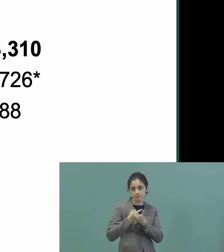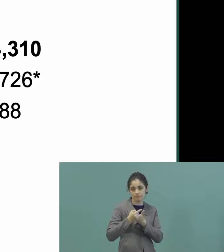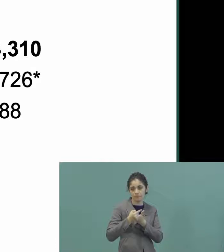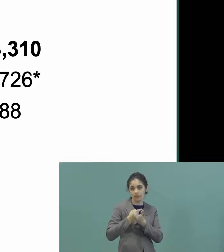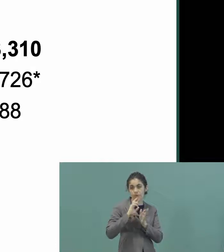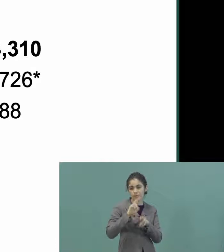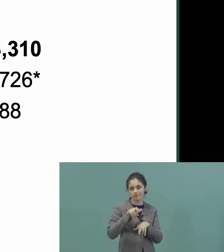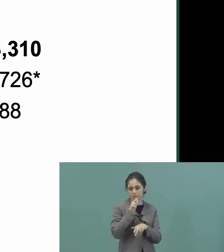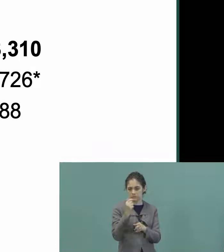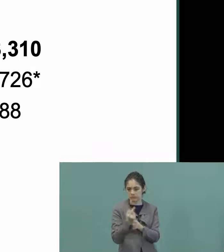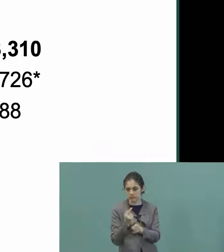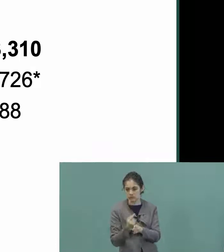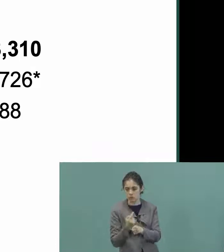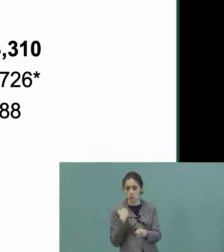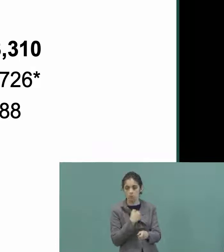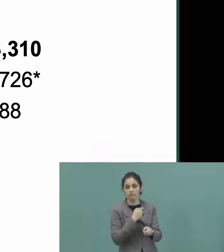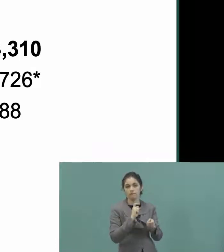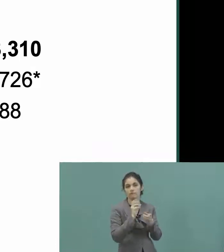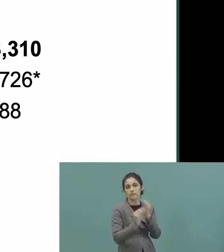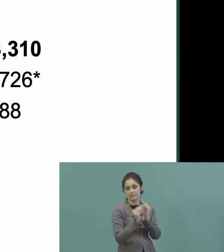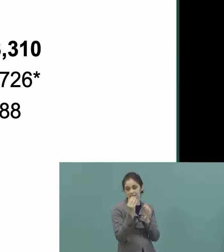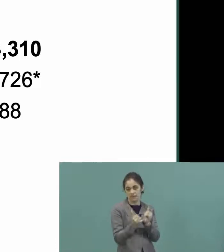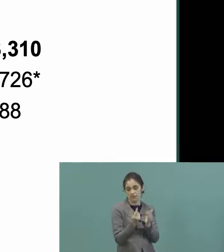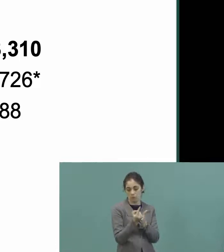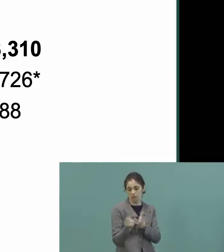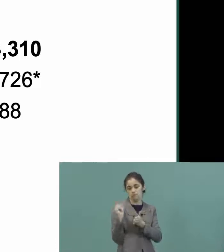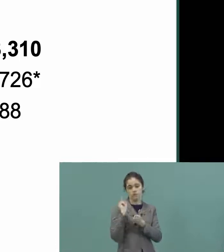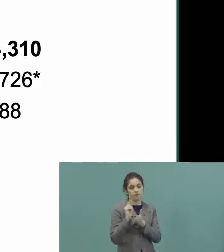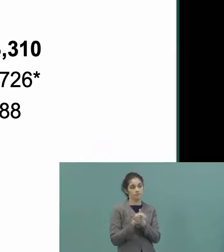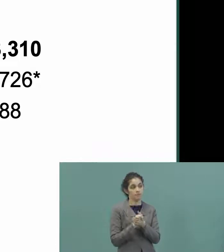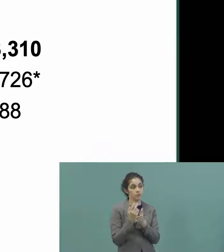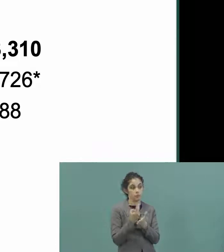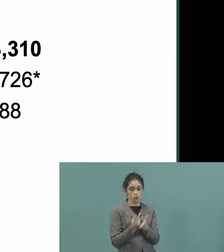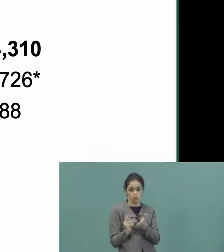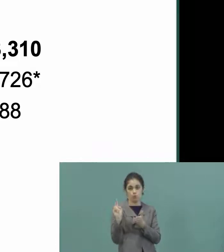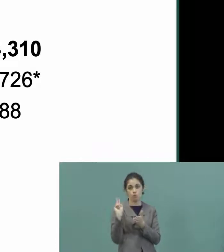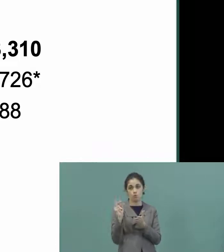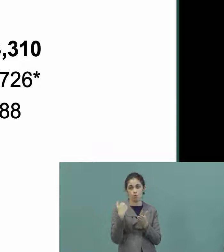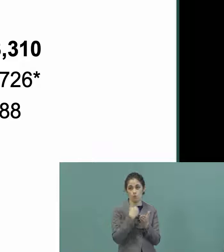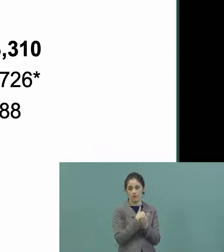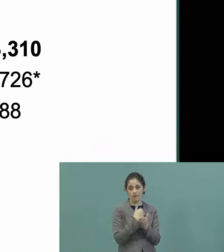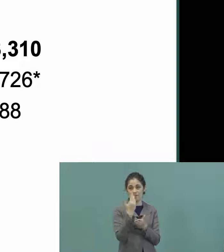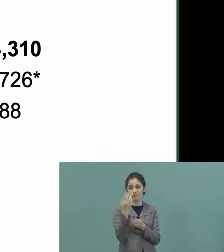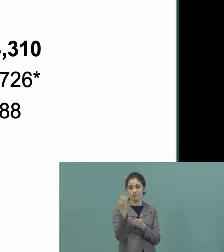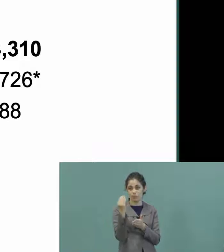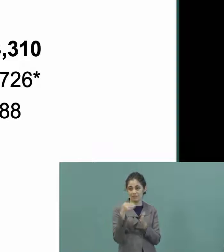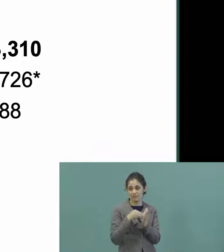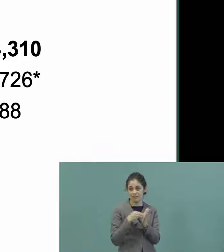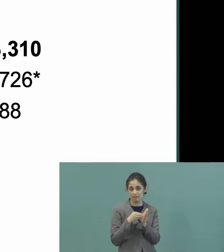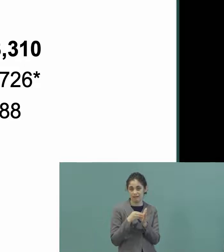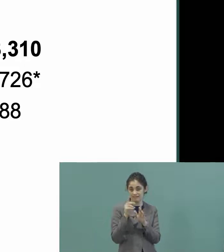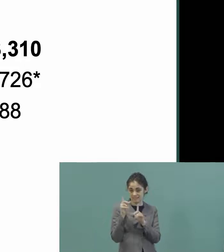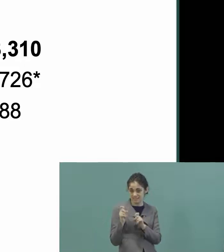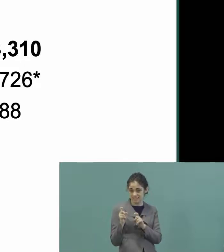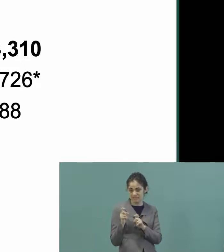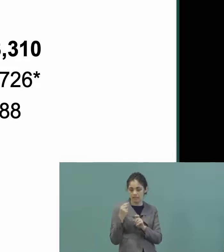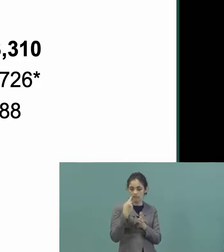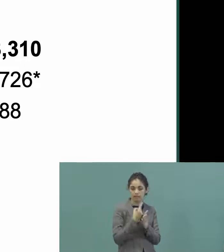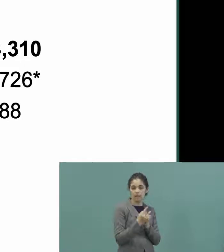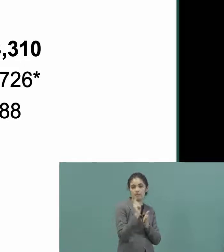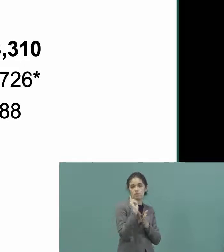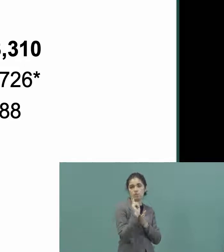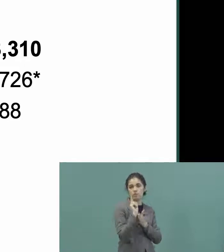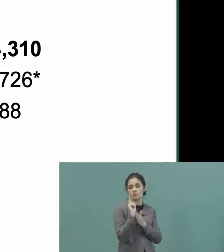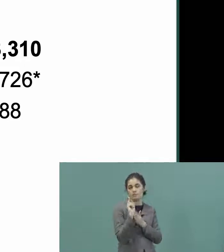was incorrect, and so we've corrected it for last week. So 2 weeks ago we had 14,000 tests. Last week it was